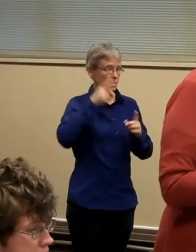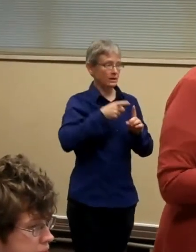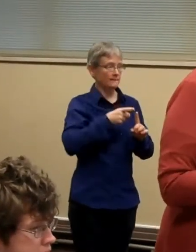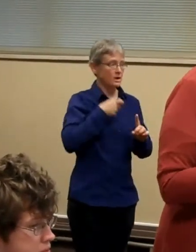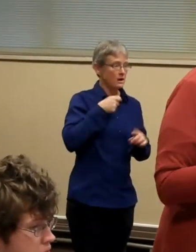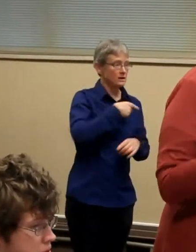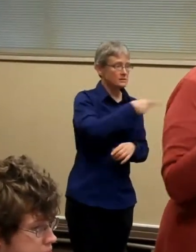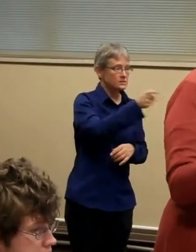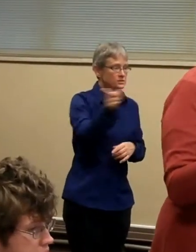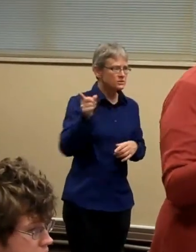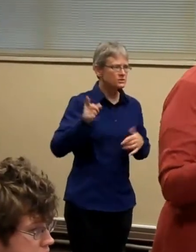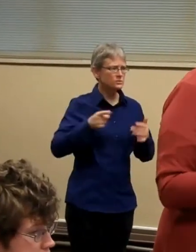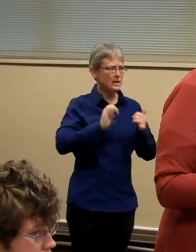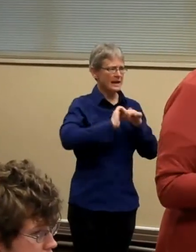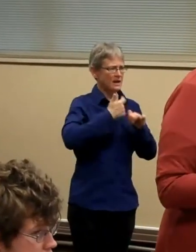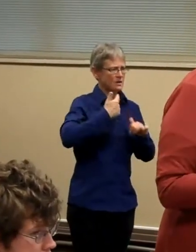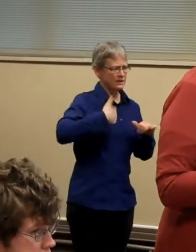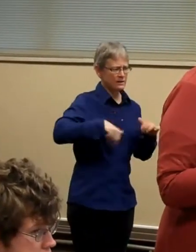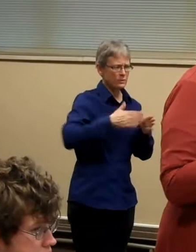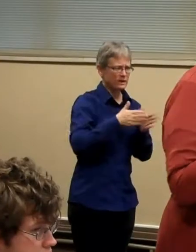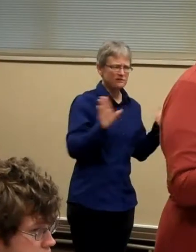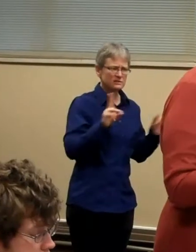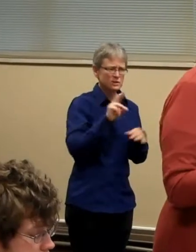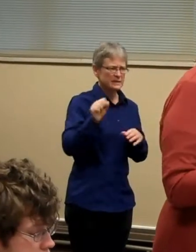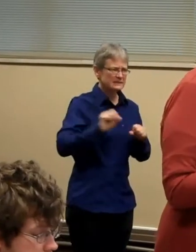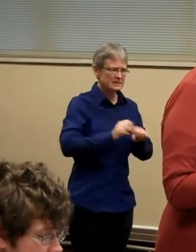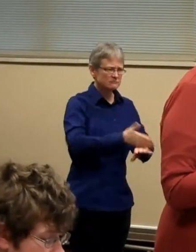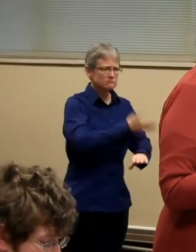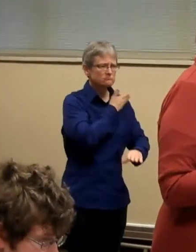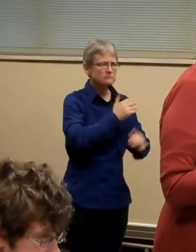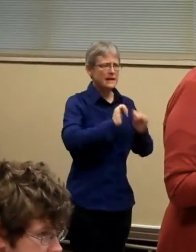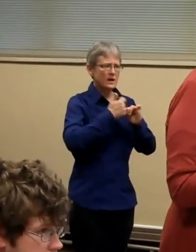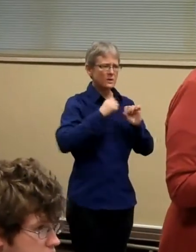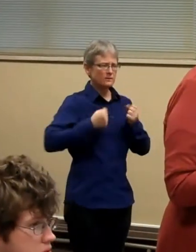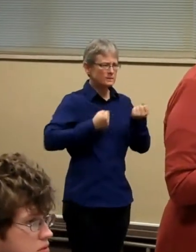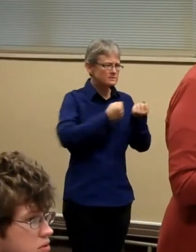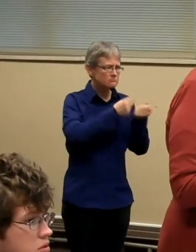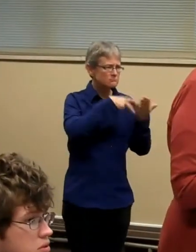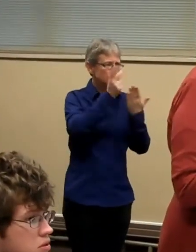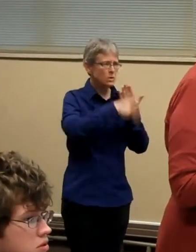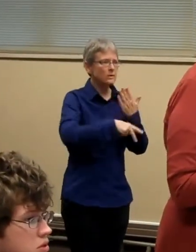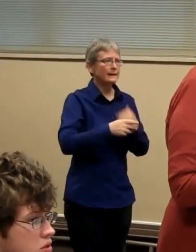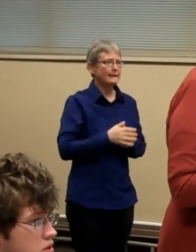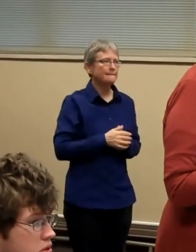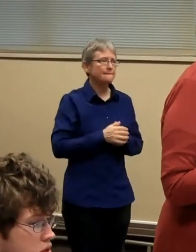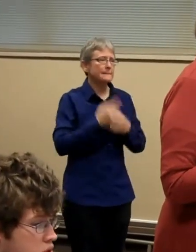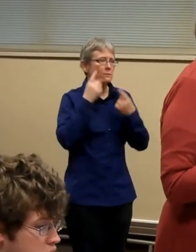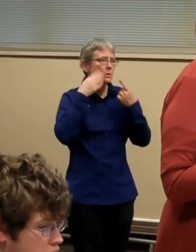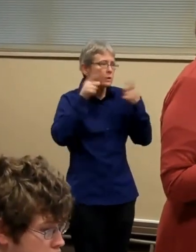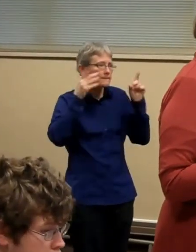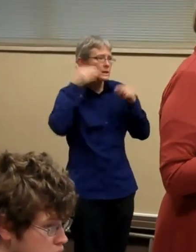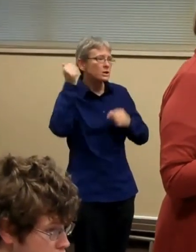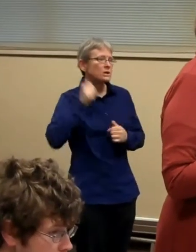how we could be doing better. What could we be doing differently? How can we be supporting these programs so that they work better for